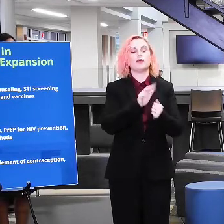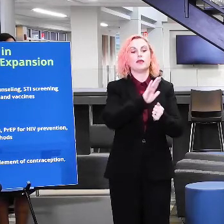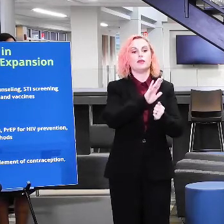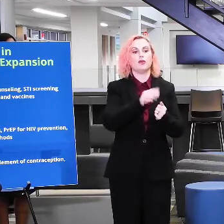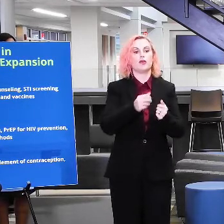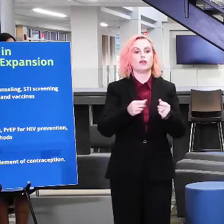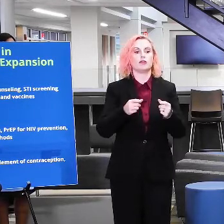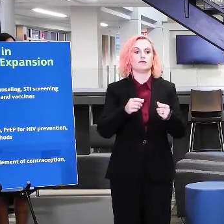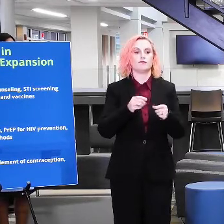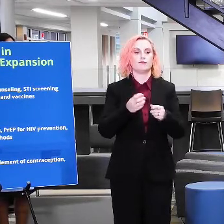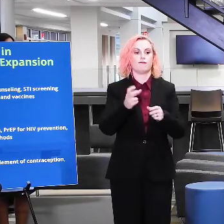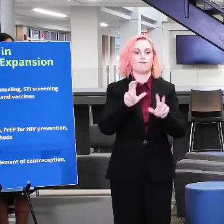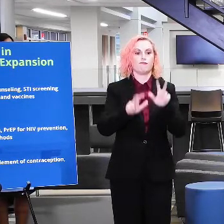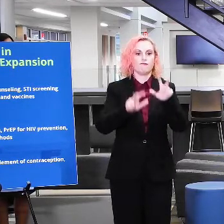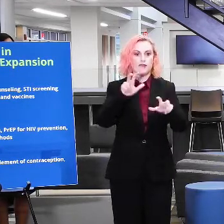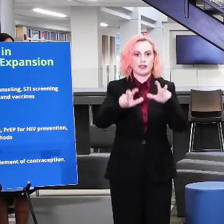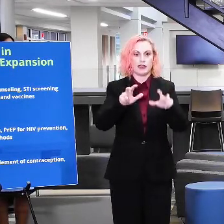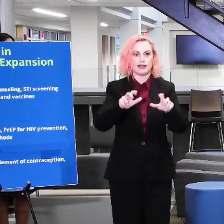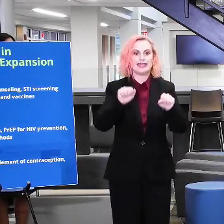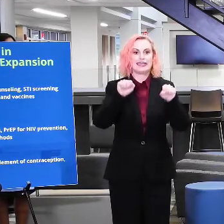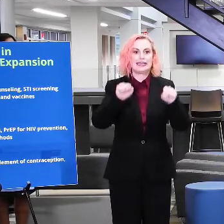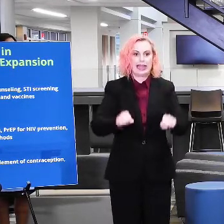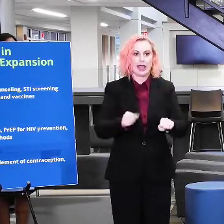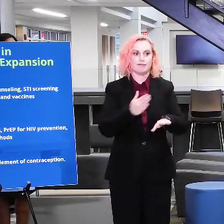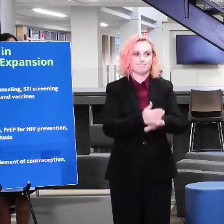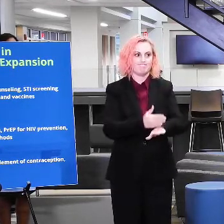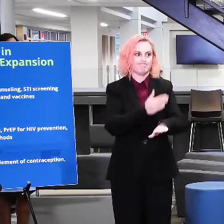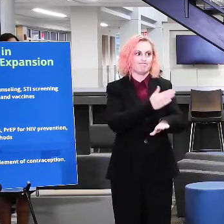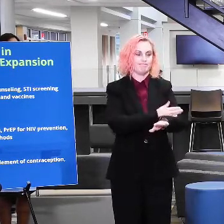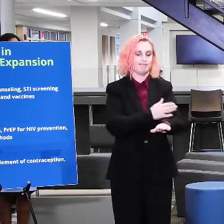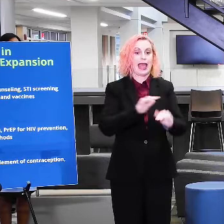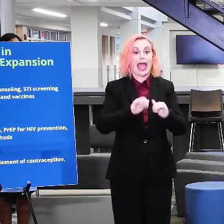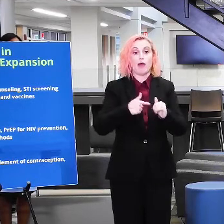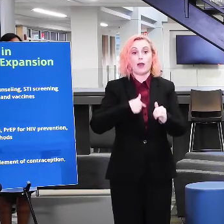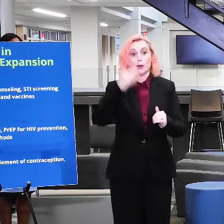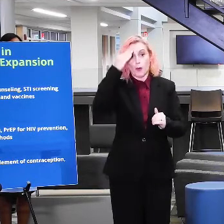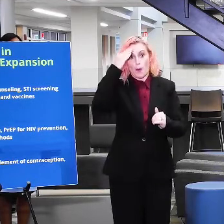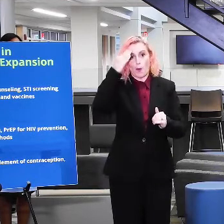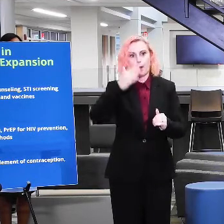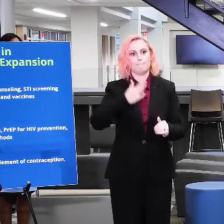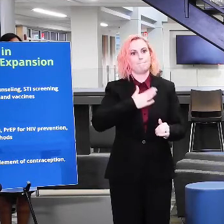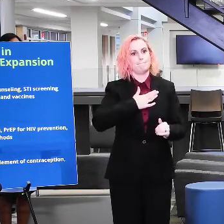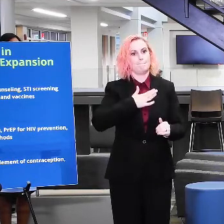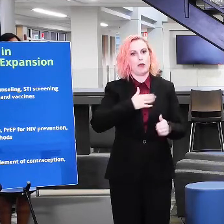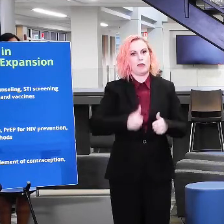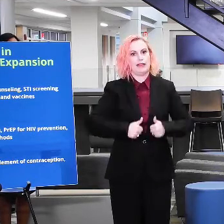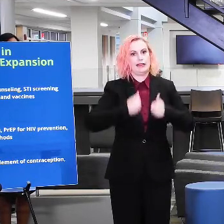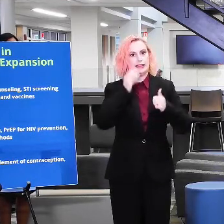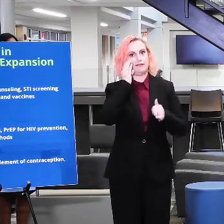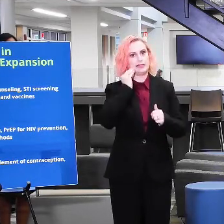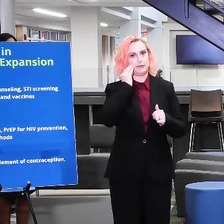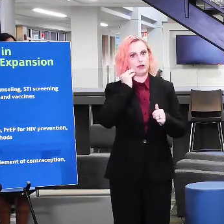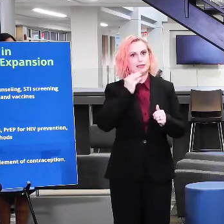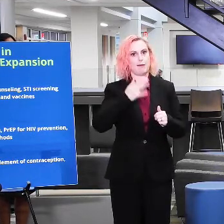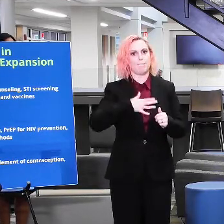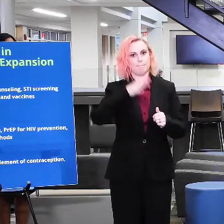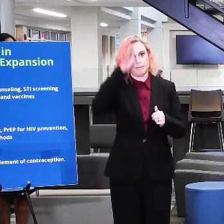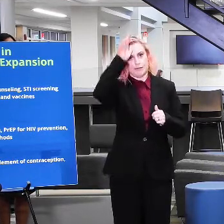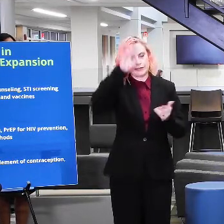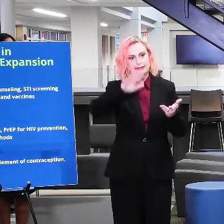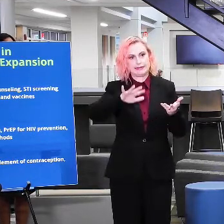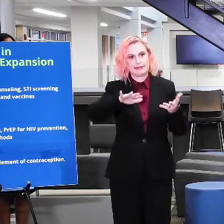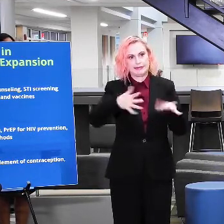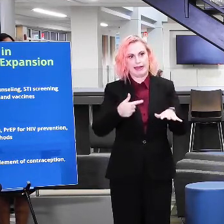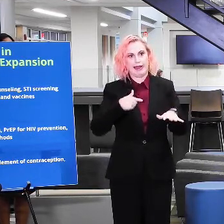and we will do better. How do I know? Because it's my own lived experience. My father died when I was